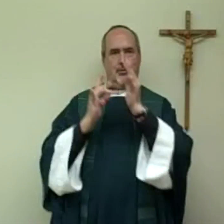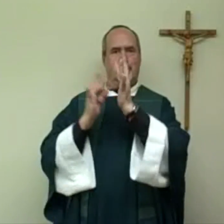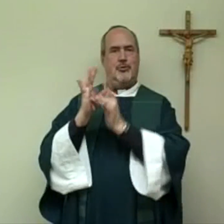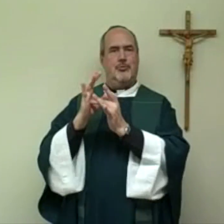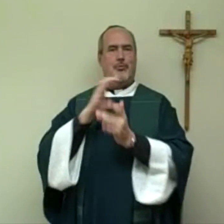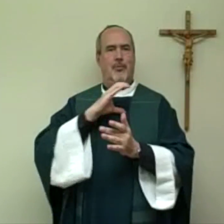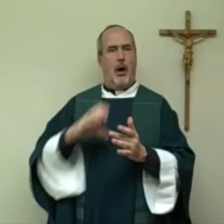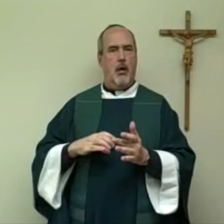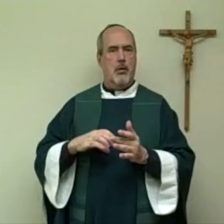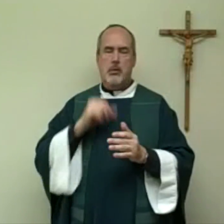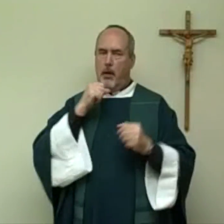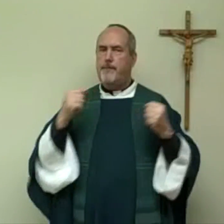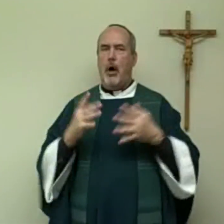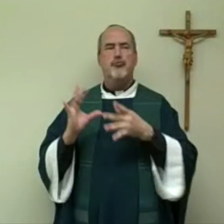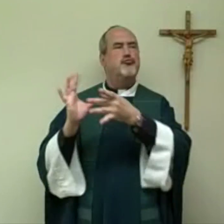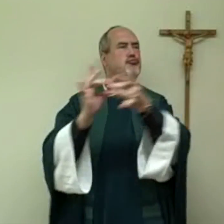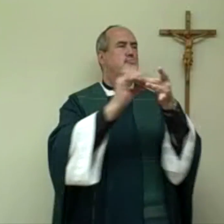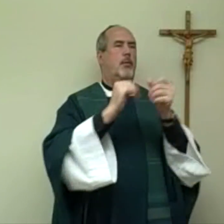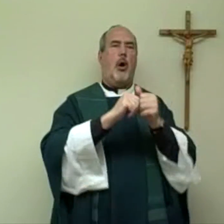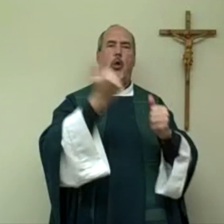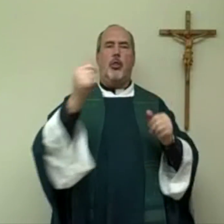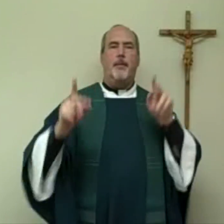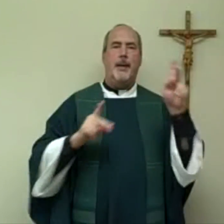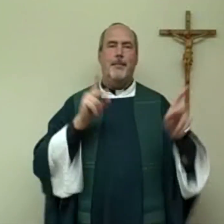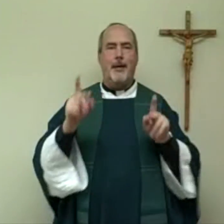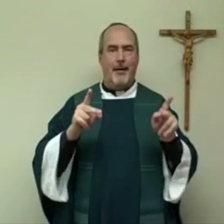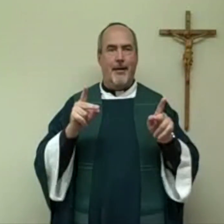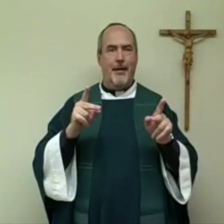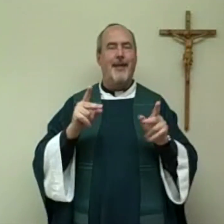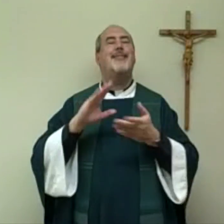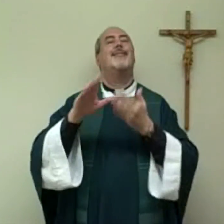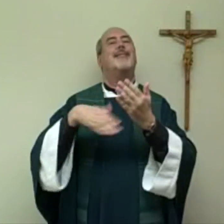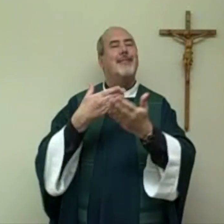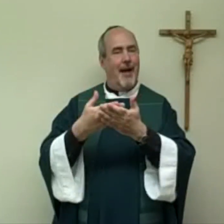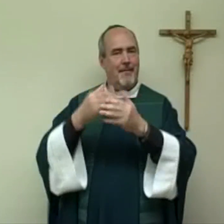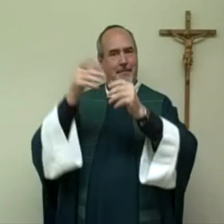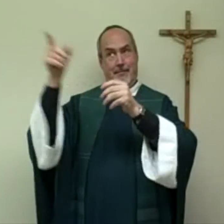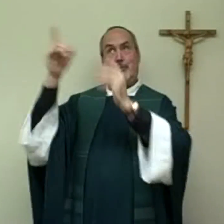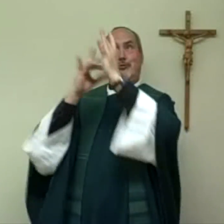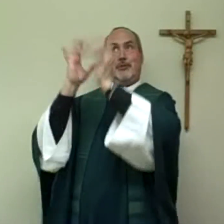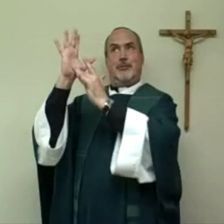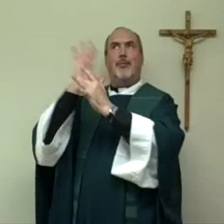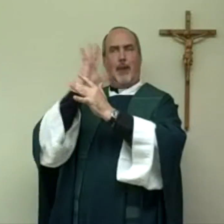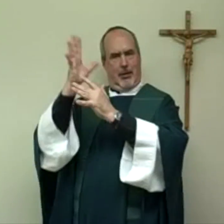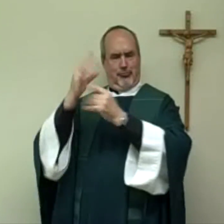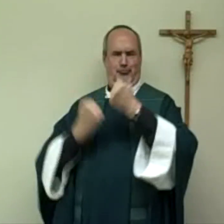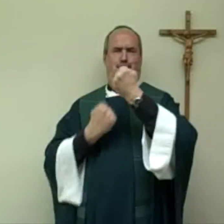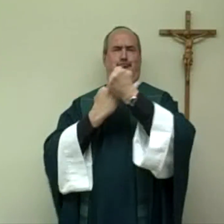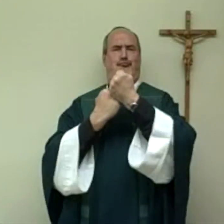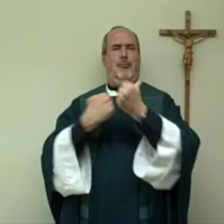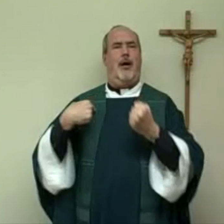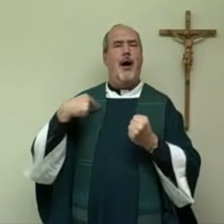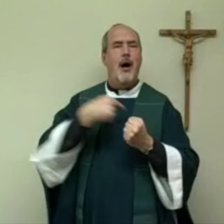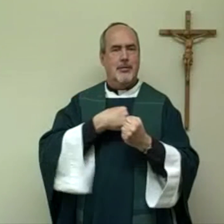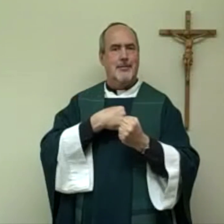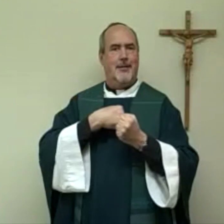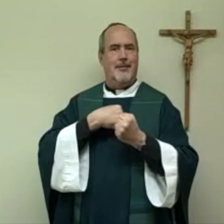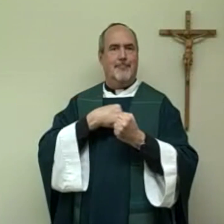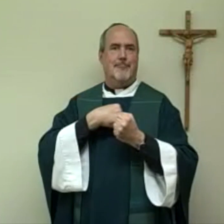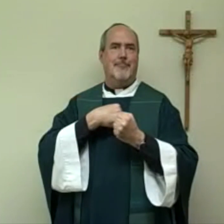to be proud of our faith in Jesus Christ and not be afraid to tell other people. And Jesus will